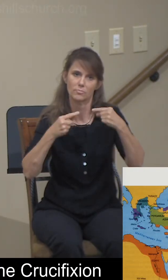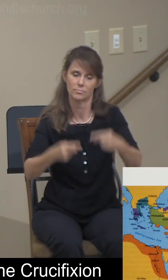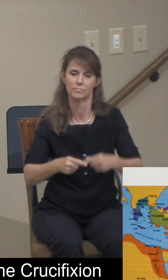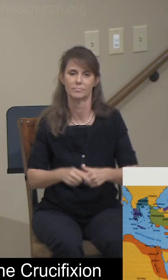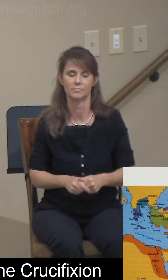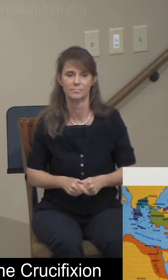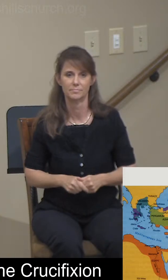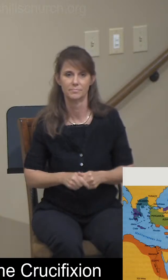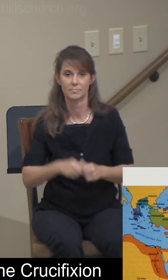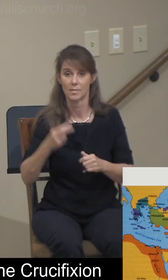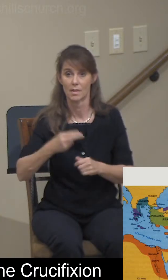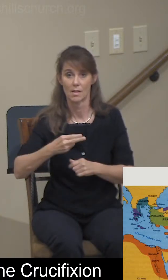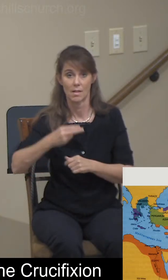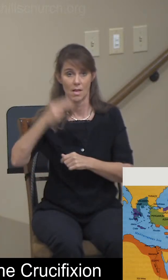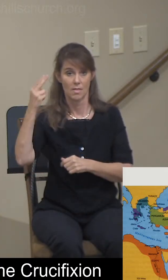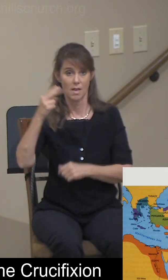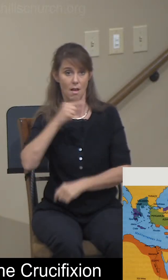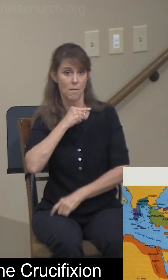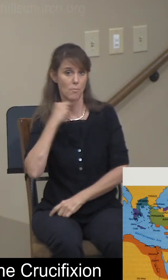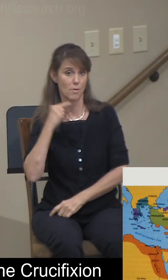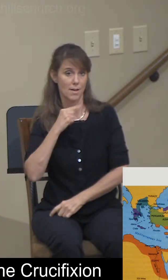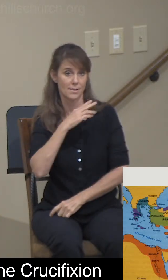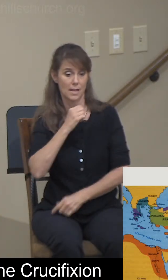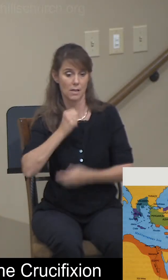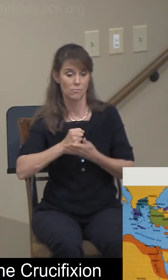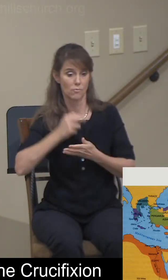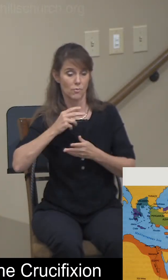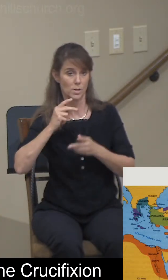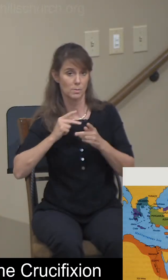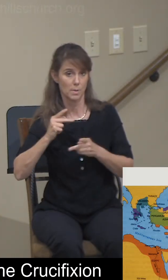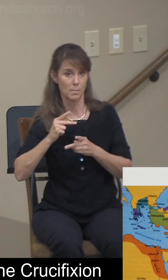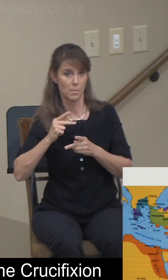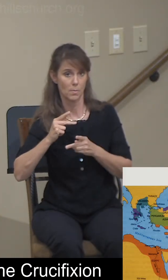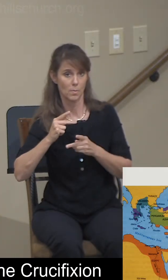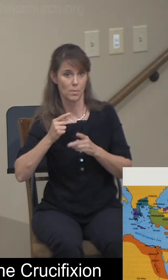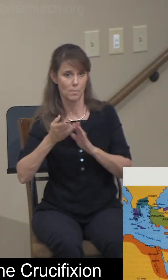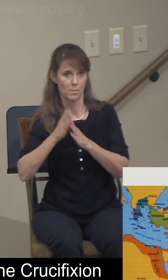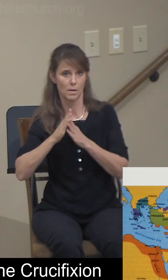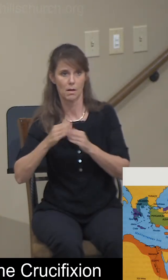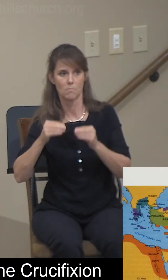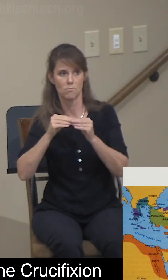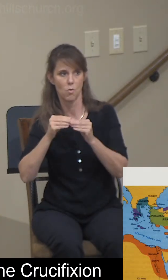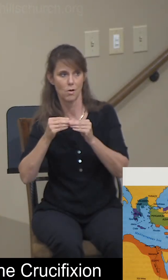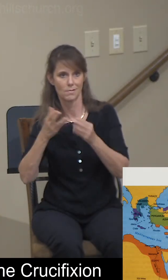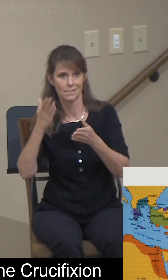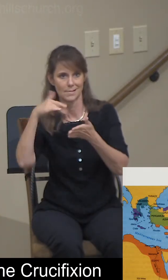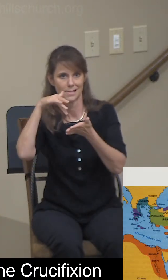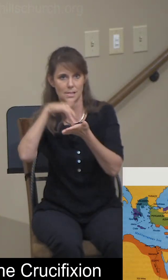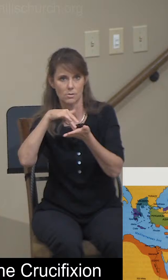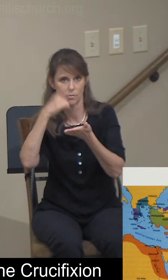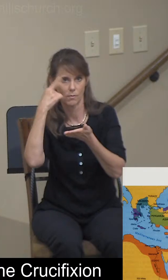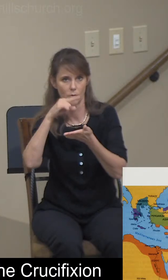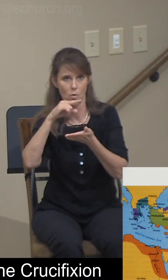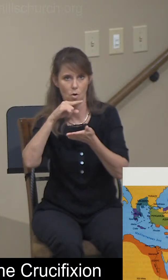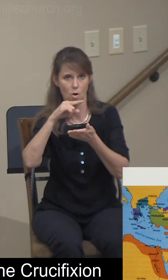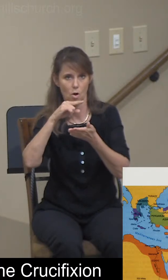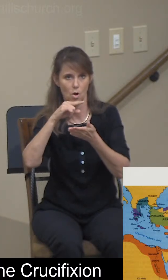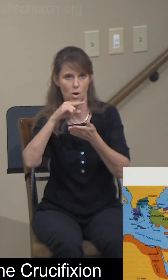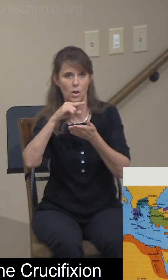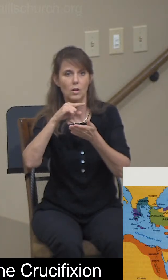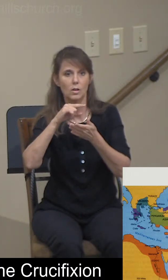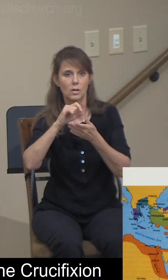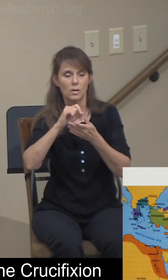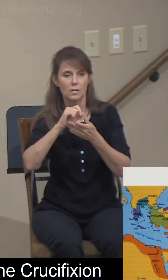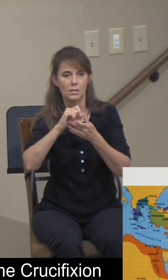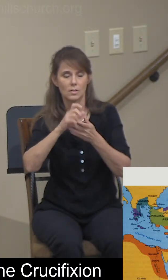the high priest and the upper class becomes far more central to the whole of society. Think about why this